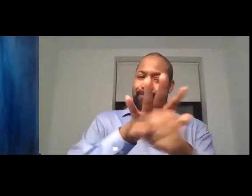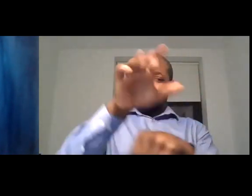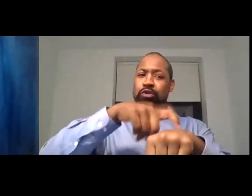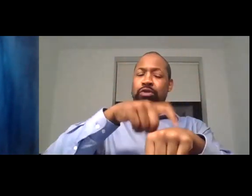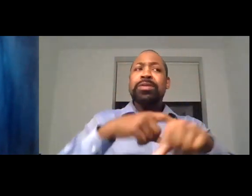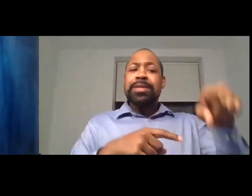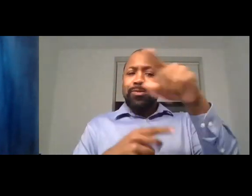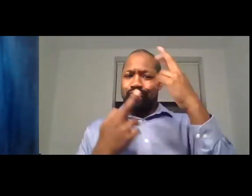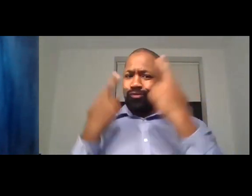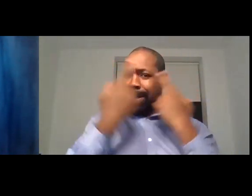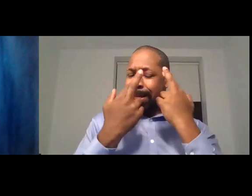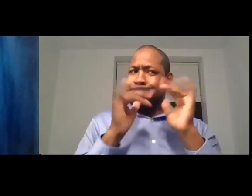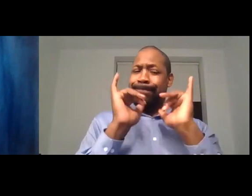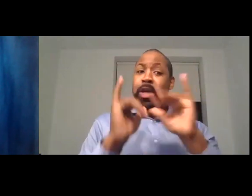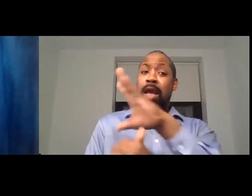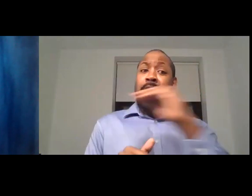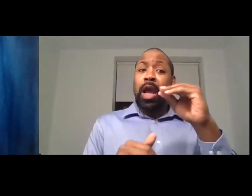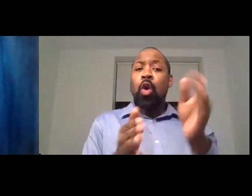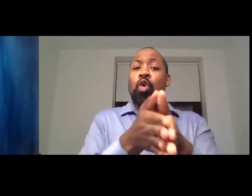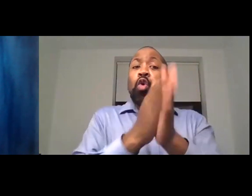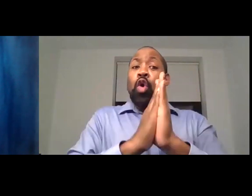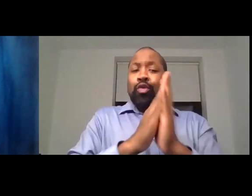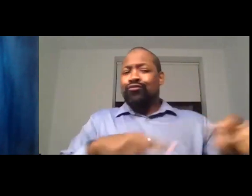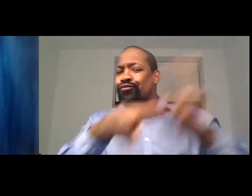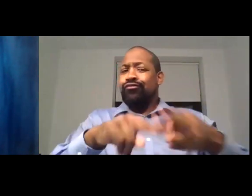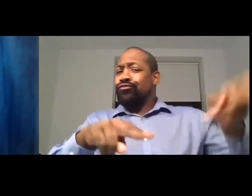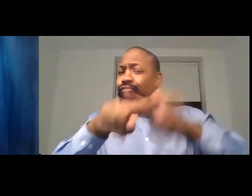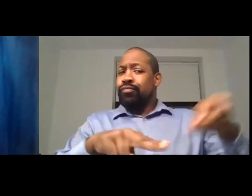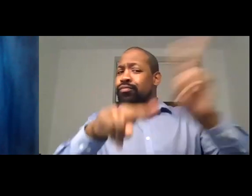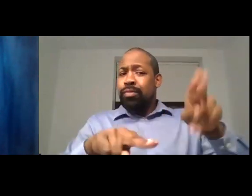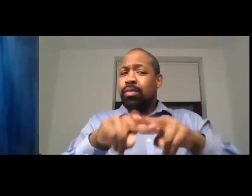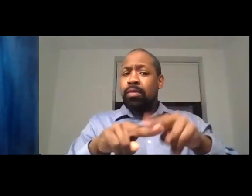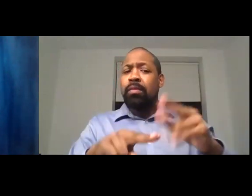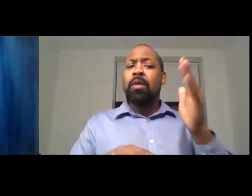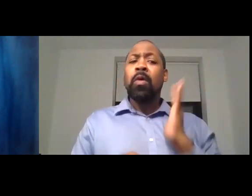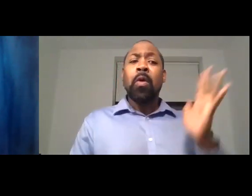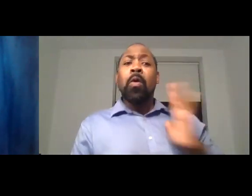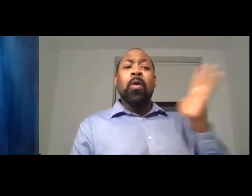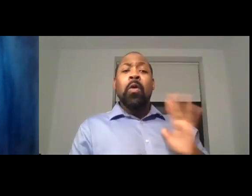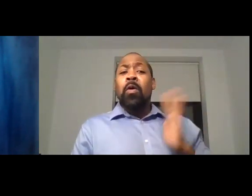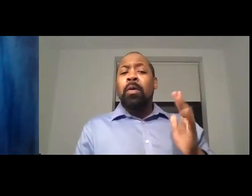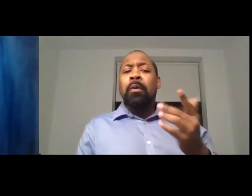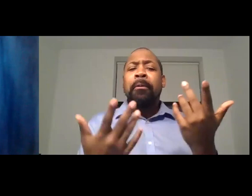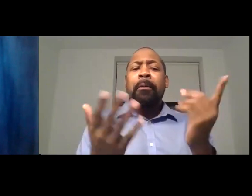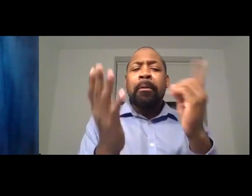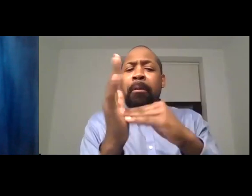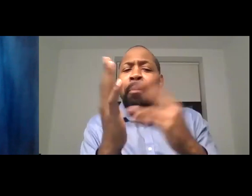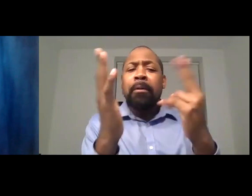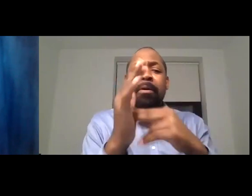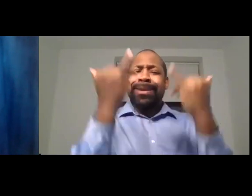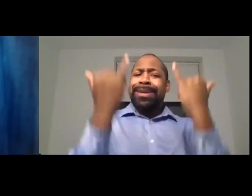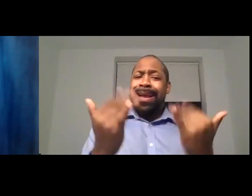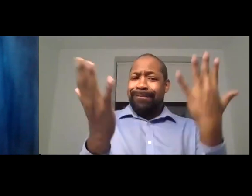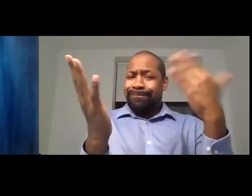And sometimes people are part-time. And so that's one of the reasons that we've requested, the requests have gone up. In